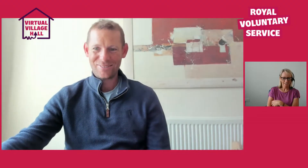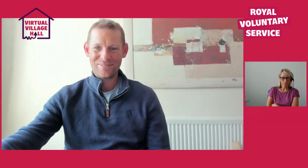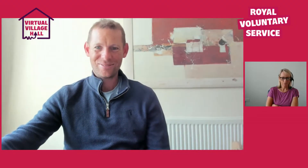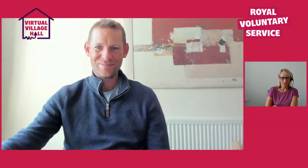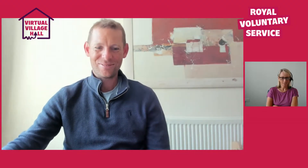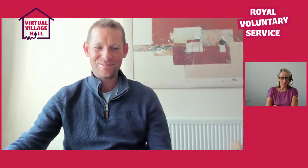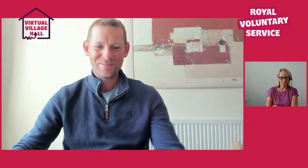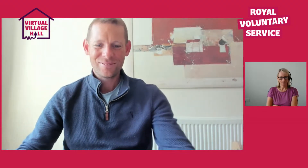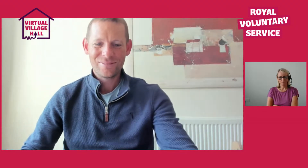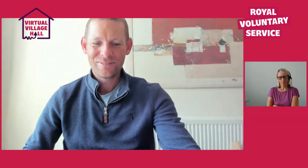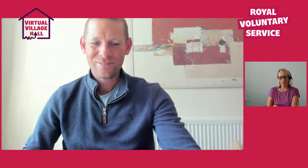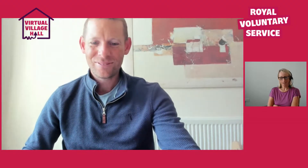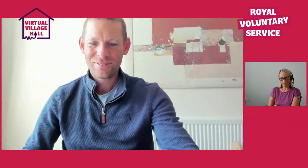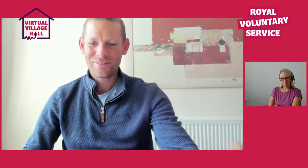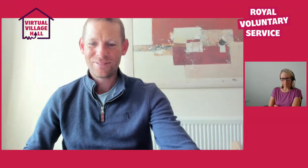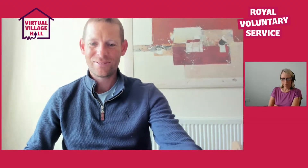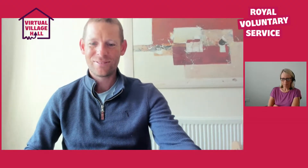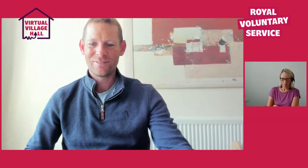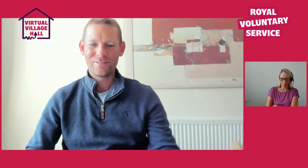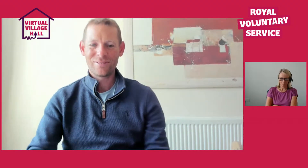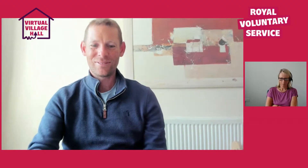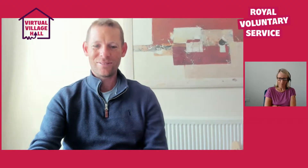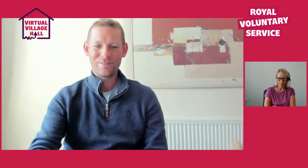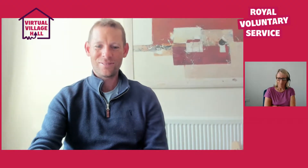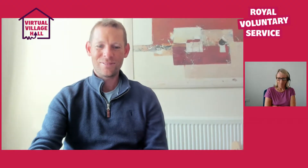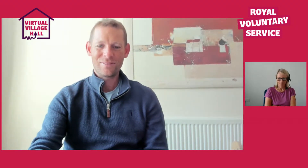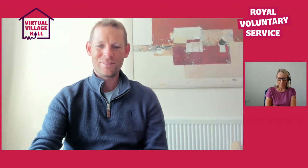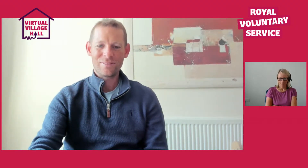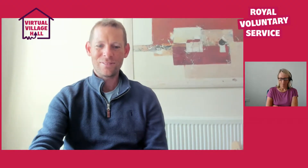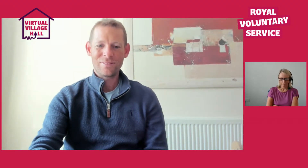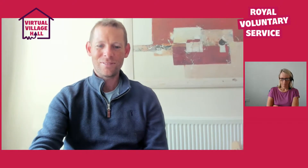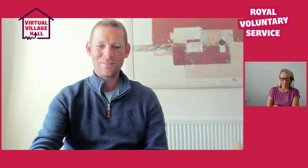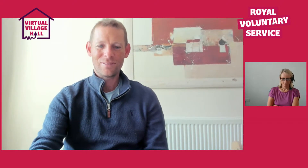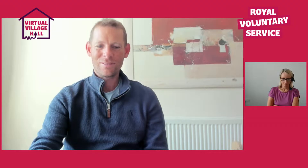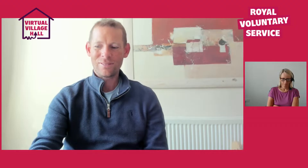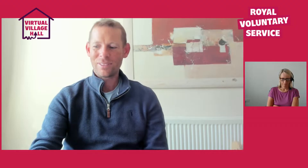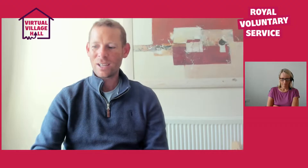Okay, let's go through the answers if you're ready.